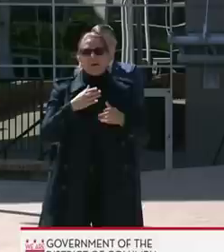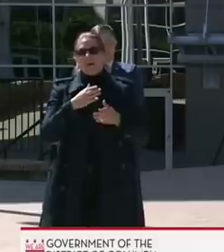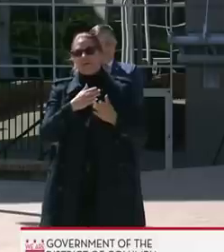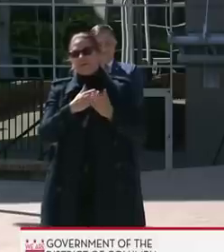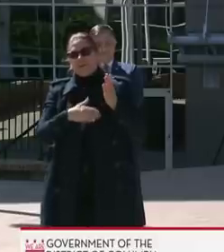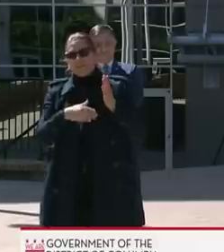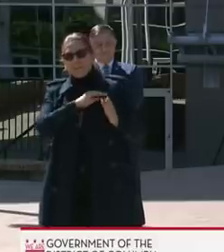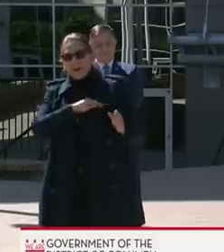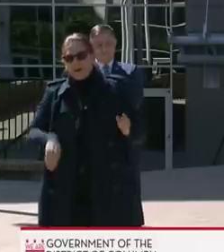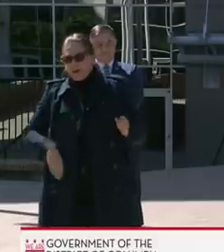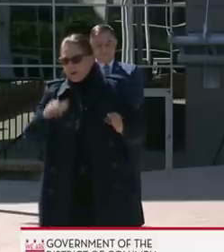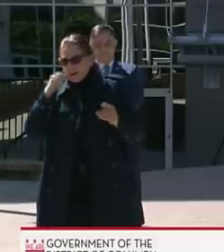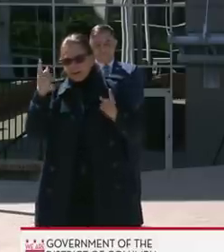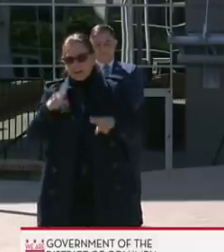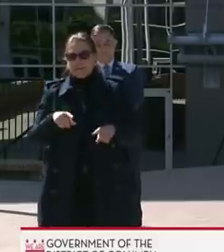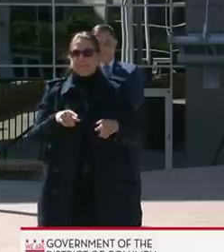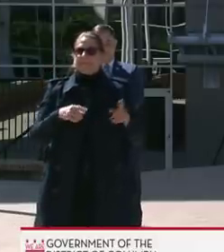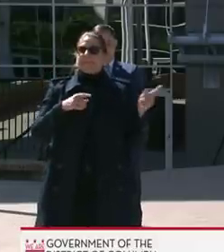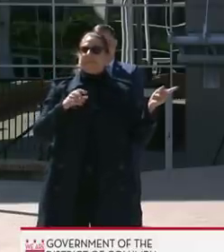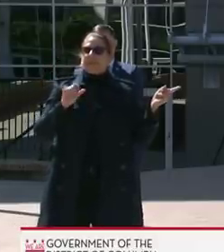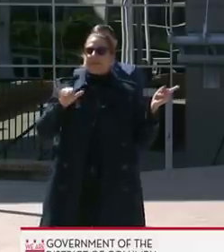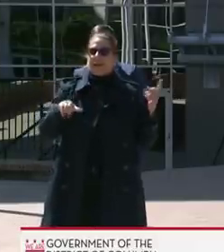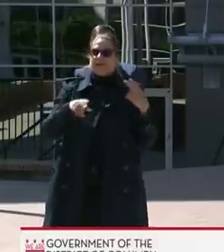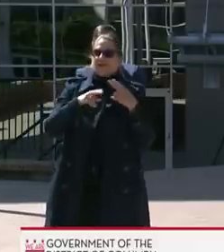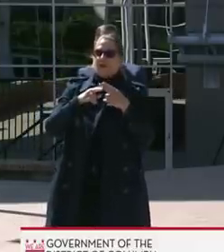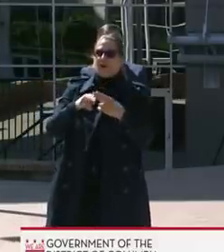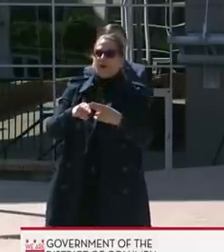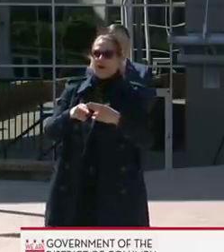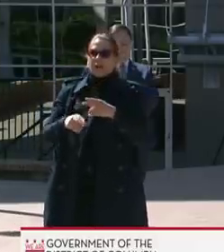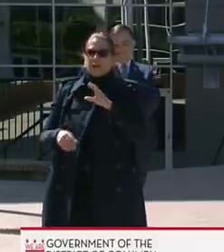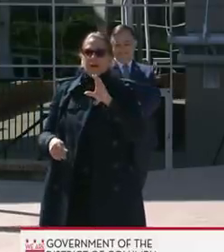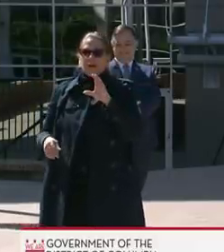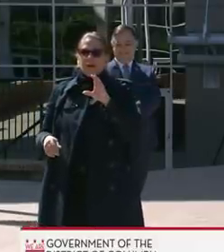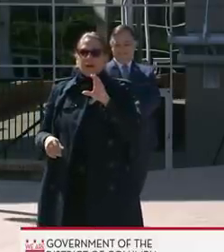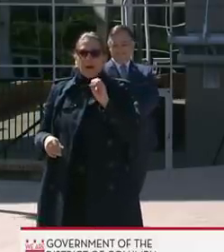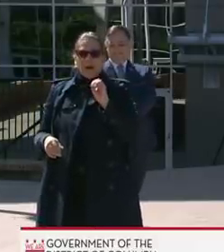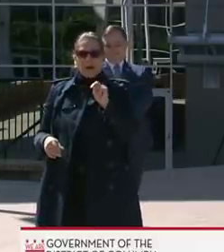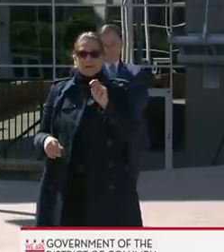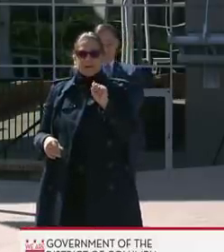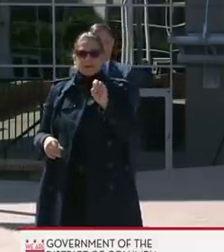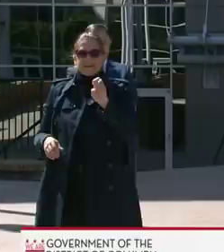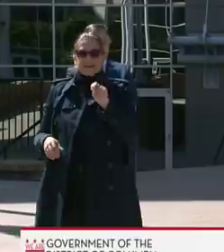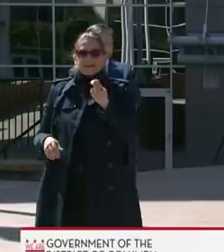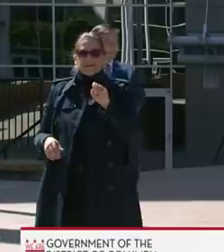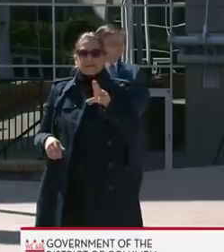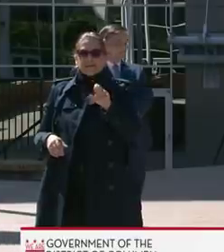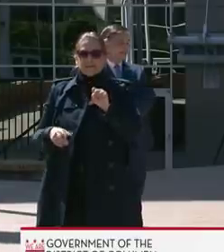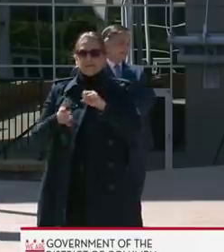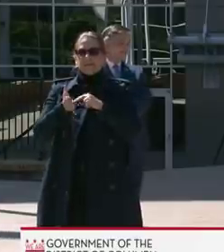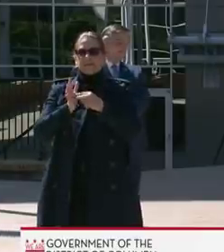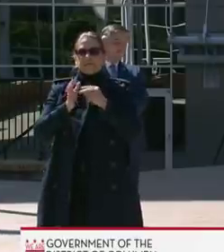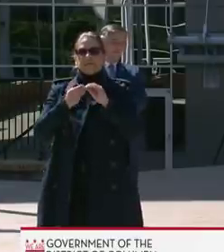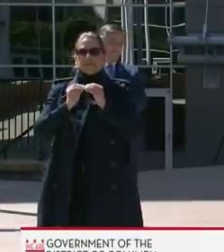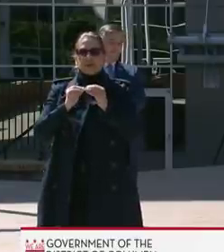so we're all standing by the bill. That's the best answer you're going to get. But I wanted to make the point that there